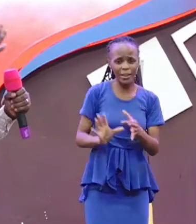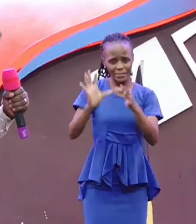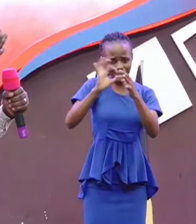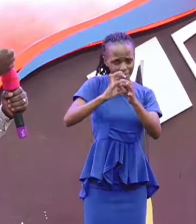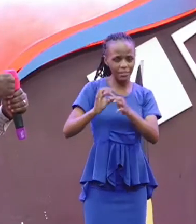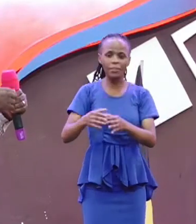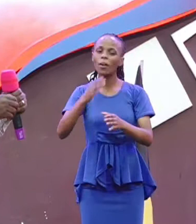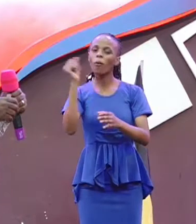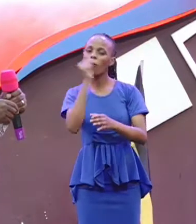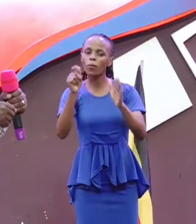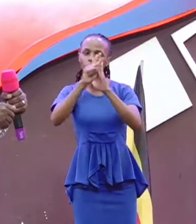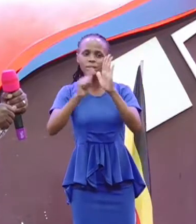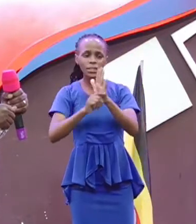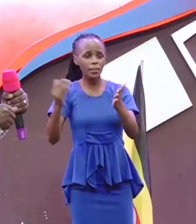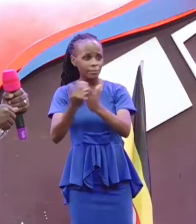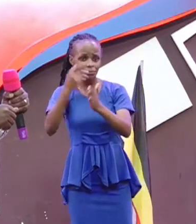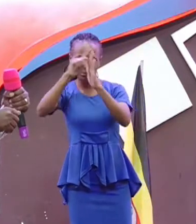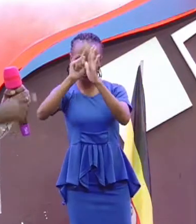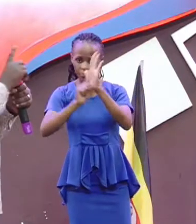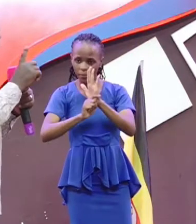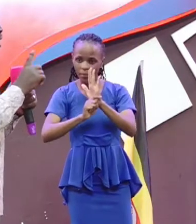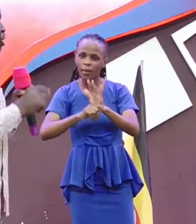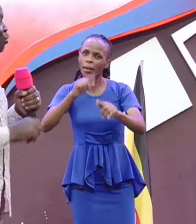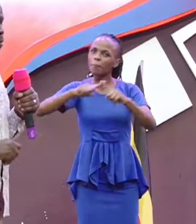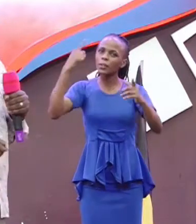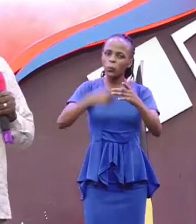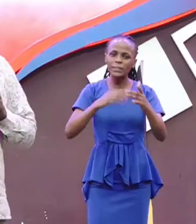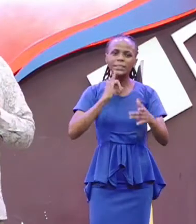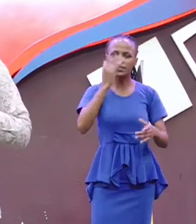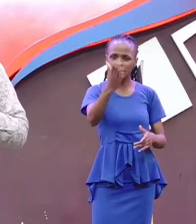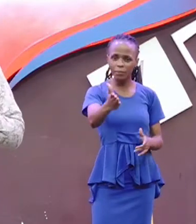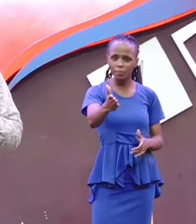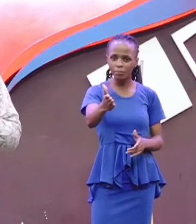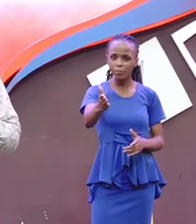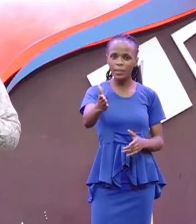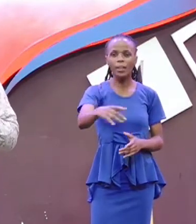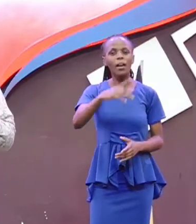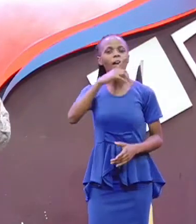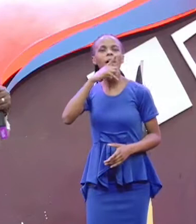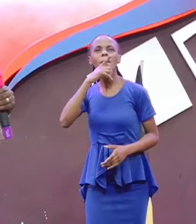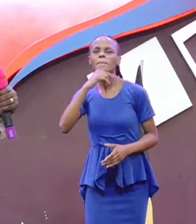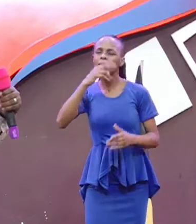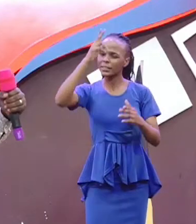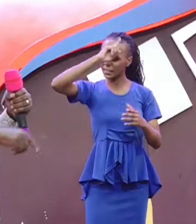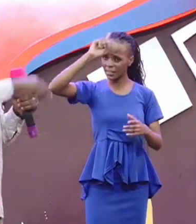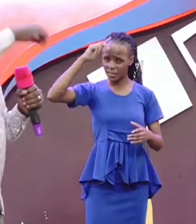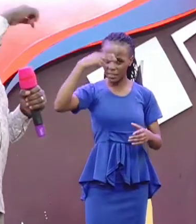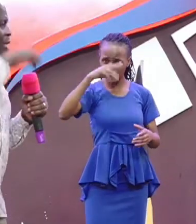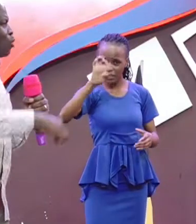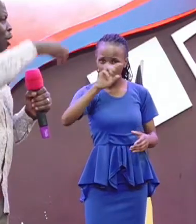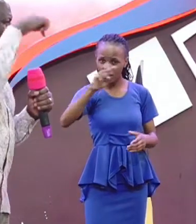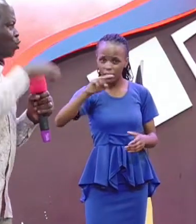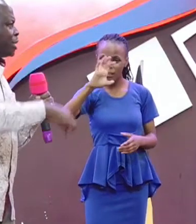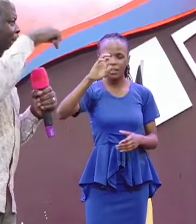was to connect the New Testament to the Old Testament. But this is what is existing. This man